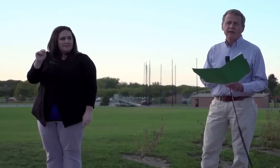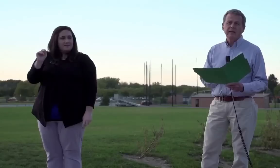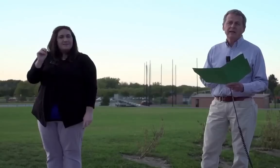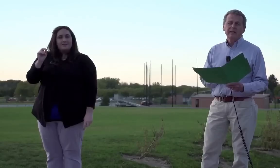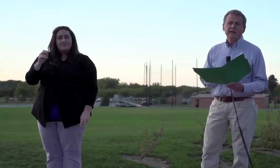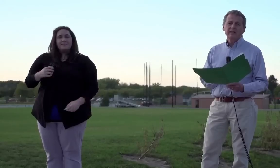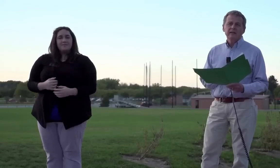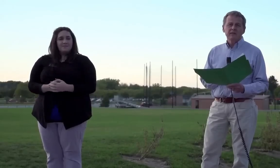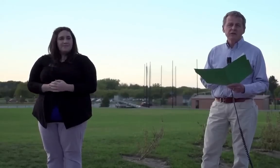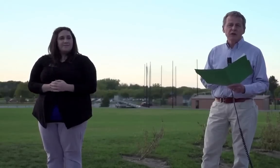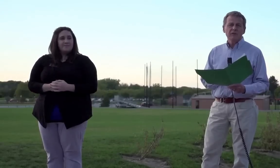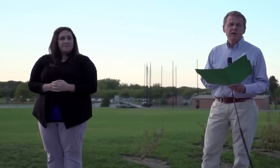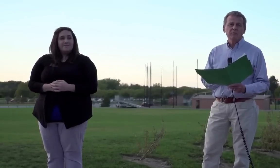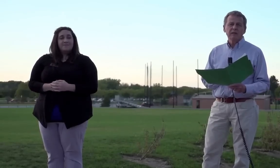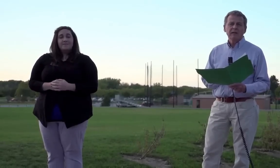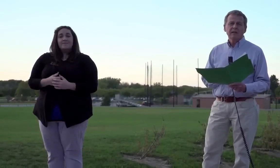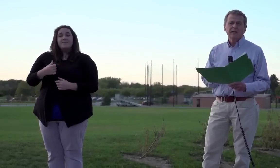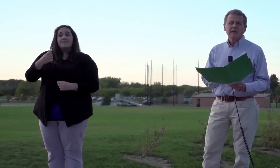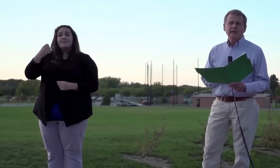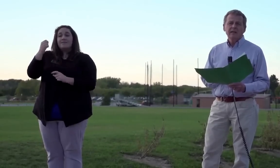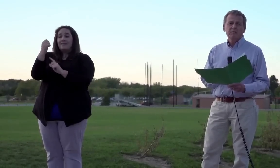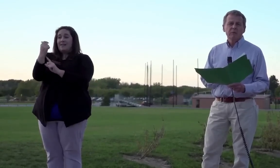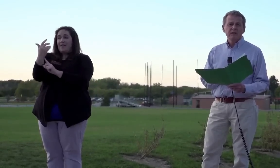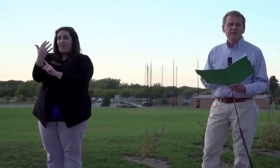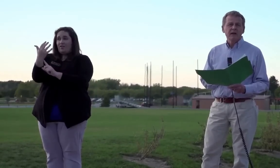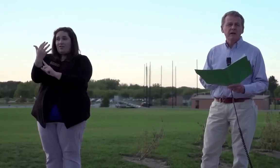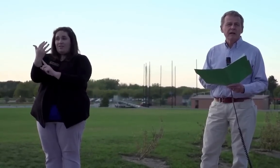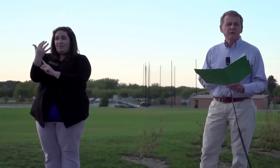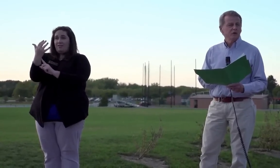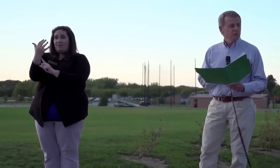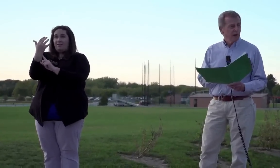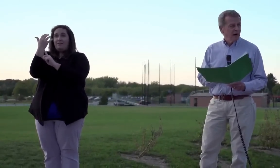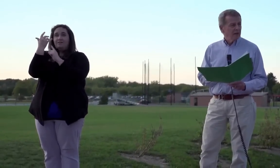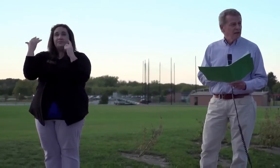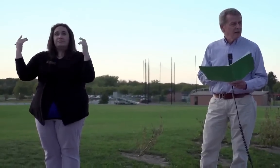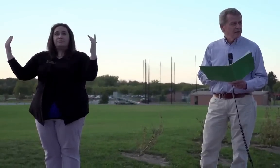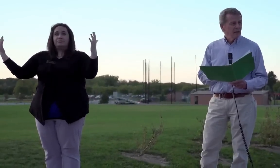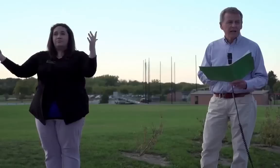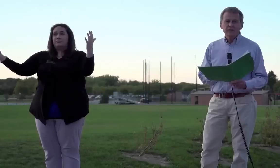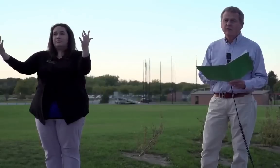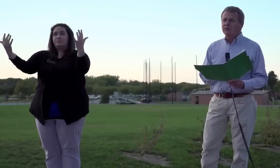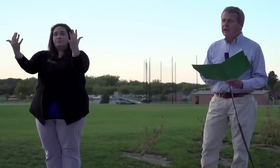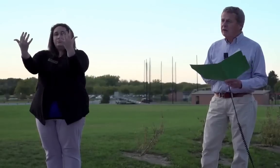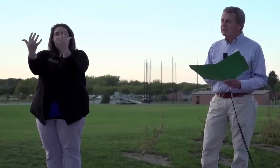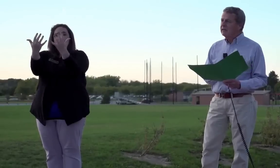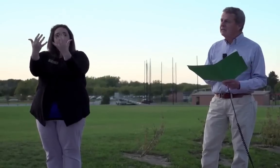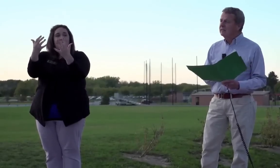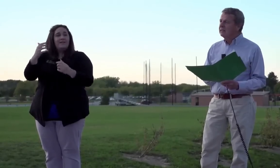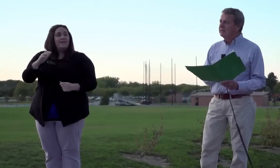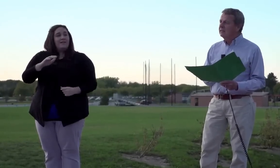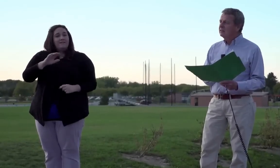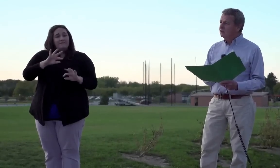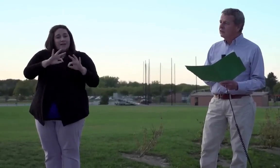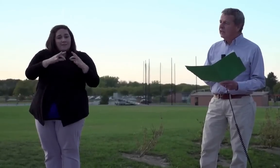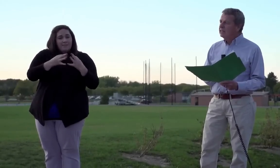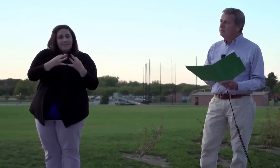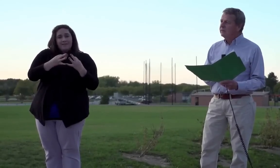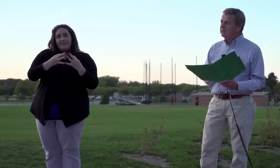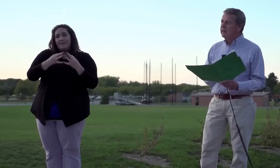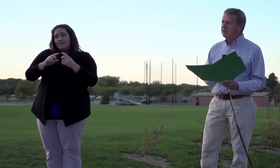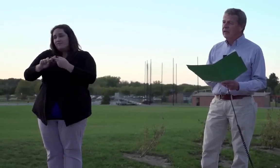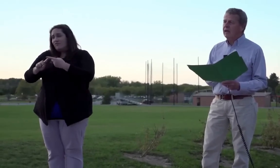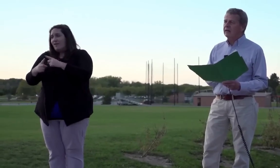in the vision of them, that imprint their image upon the lives of his family to sustain them in the days